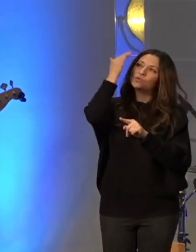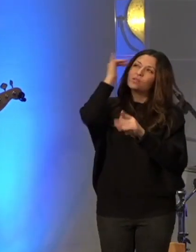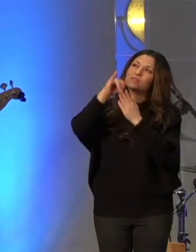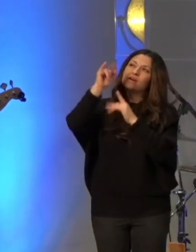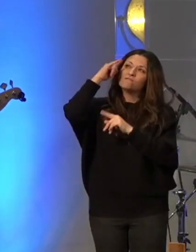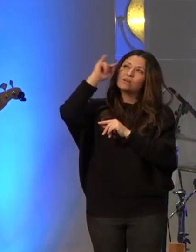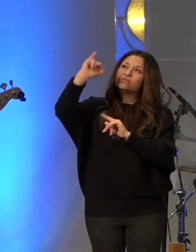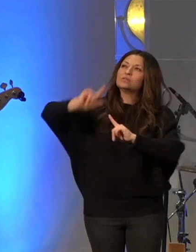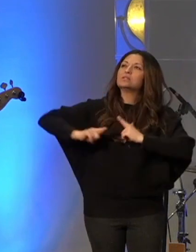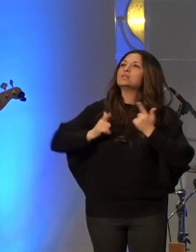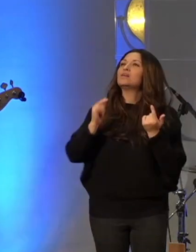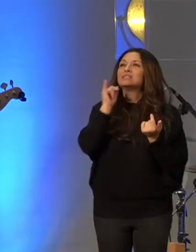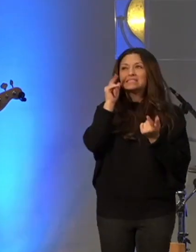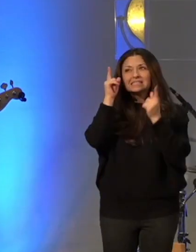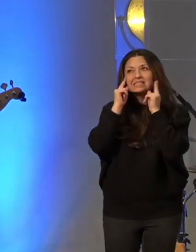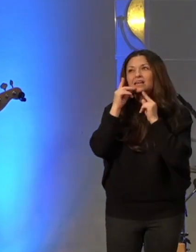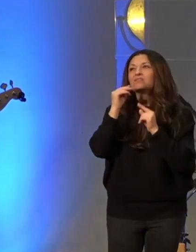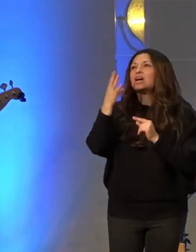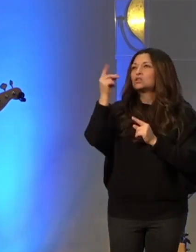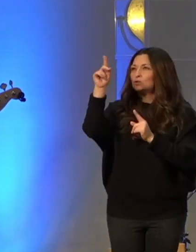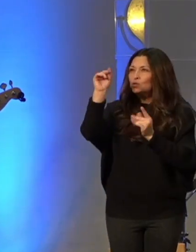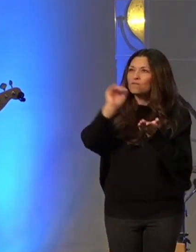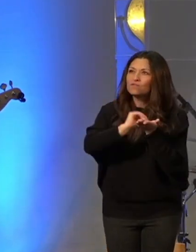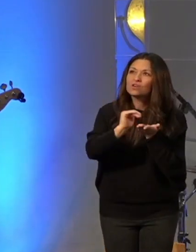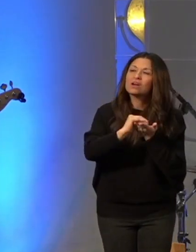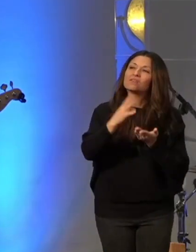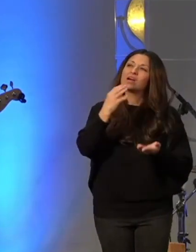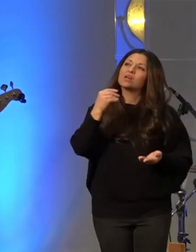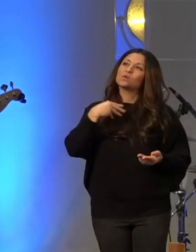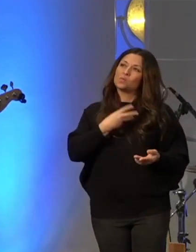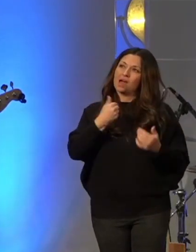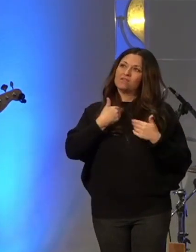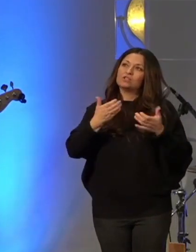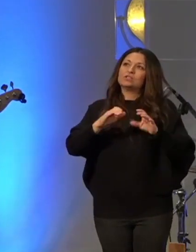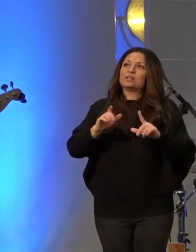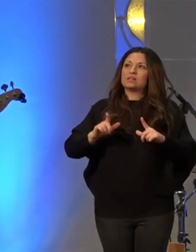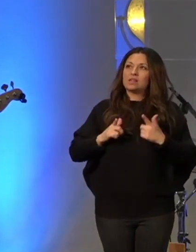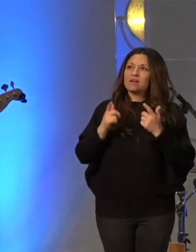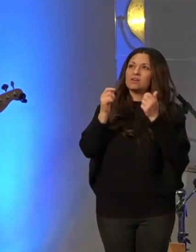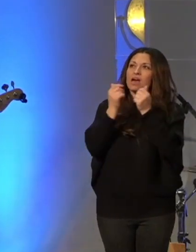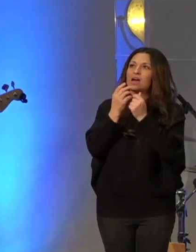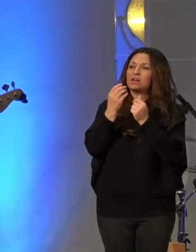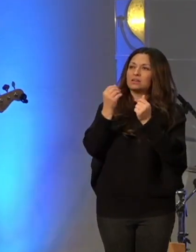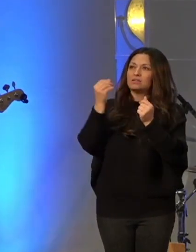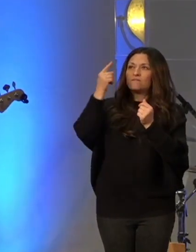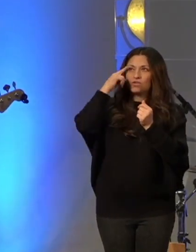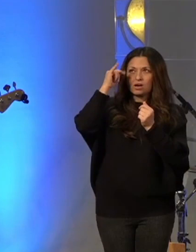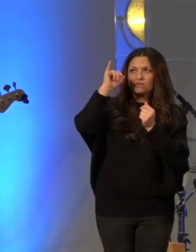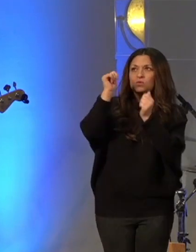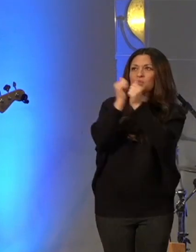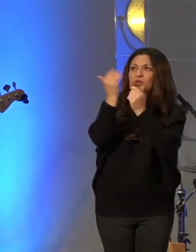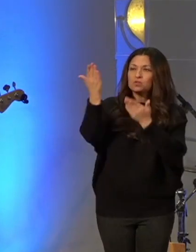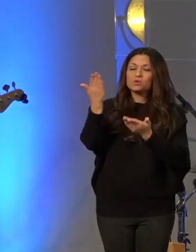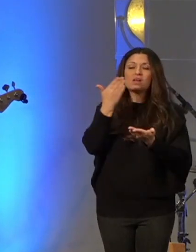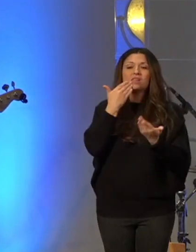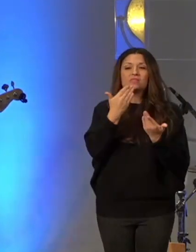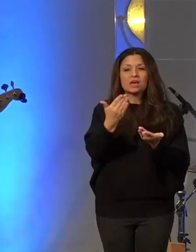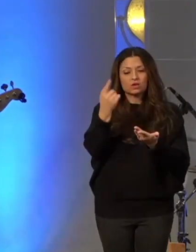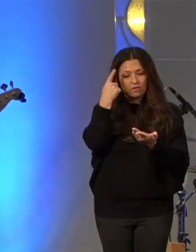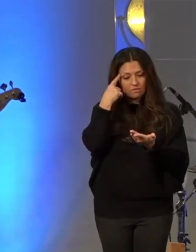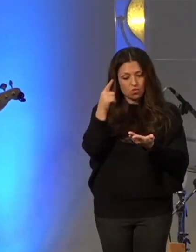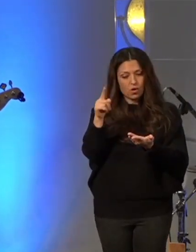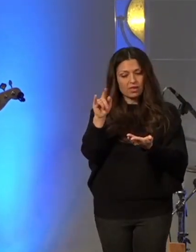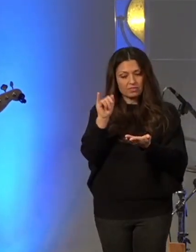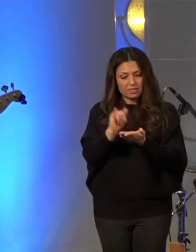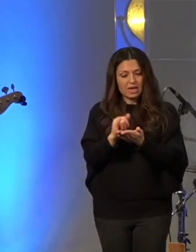when we believe, you do forgive, and we get to do life and eternity with you. Thank you for doing that. If you would mark that on your card,